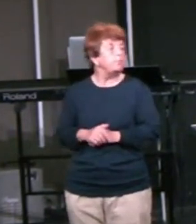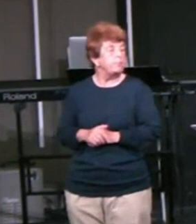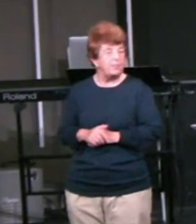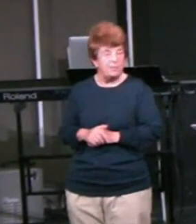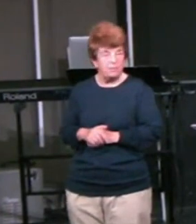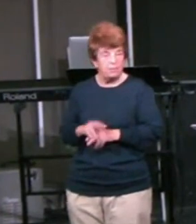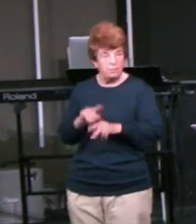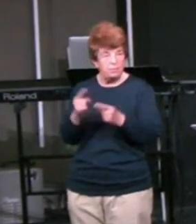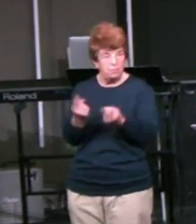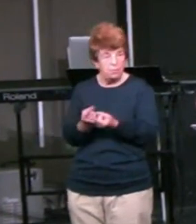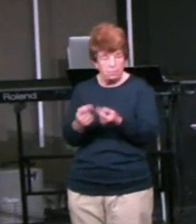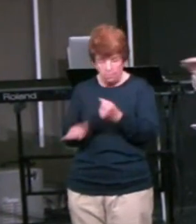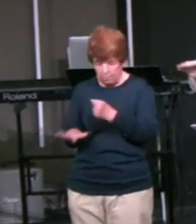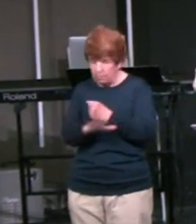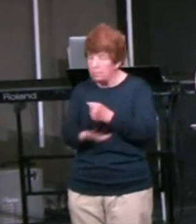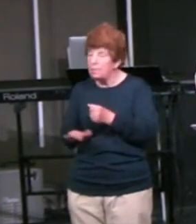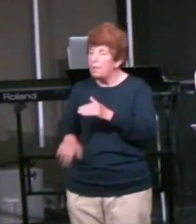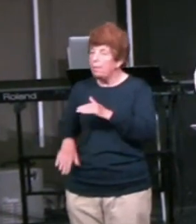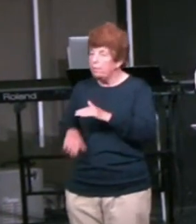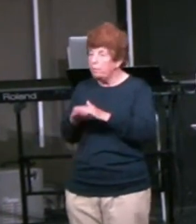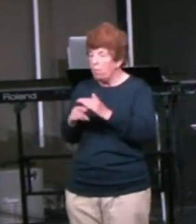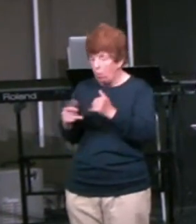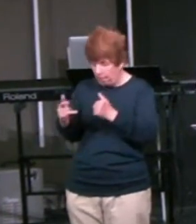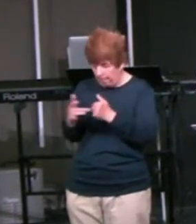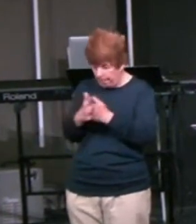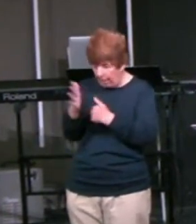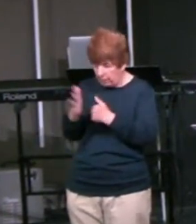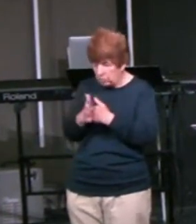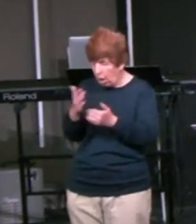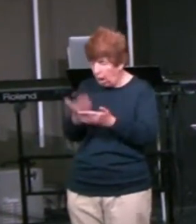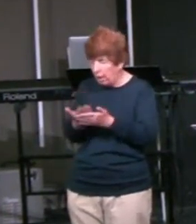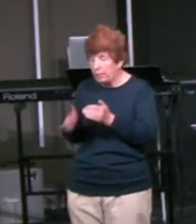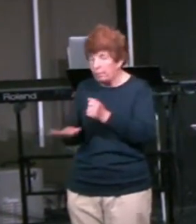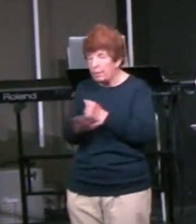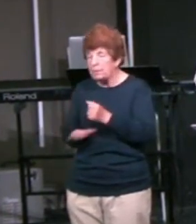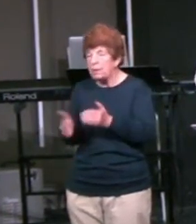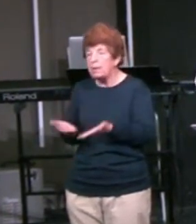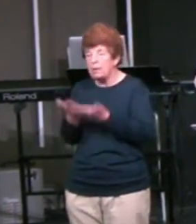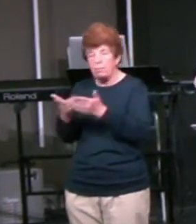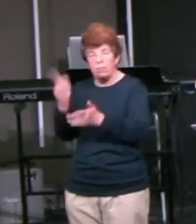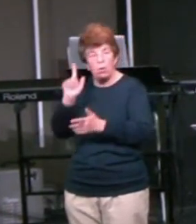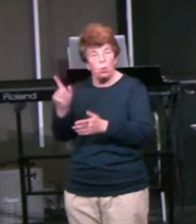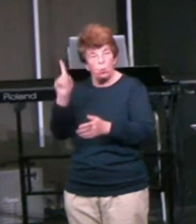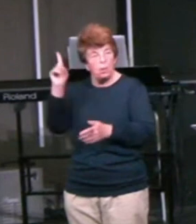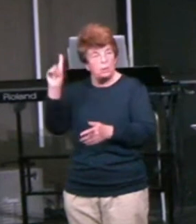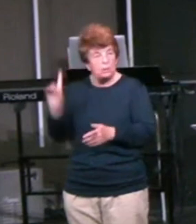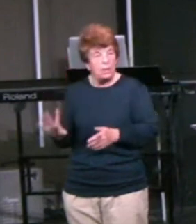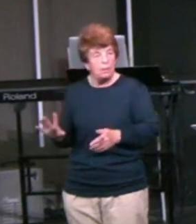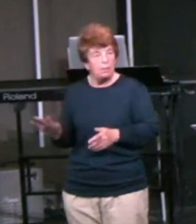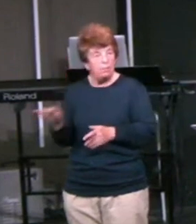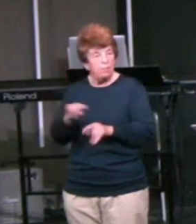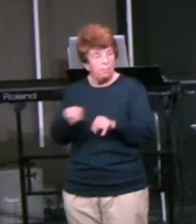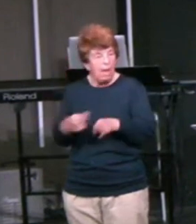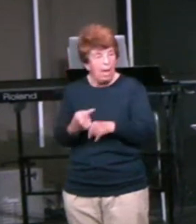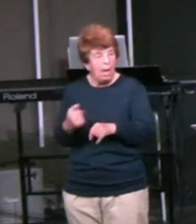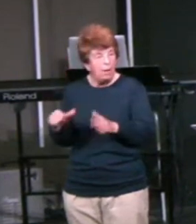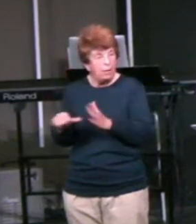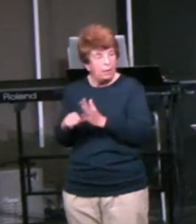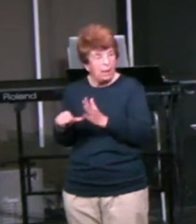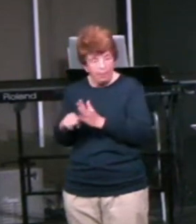And we have based our whole marriage on the basis of giving to the Lord a tenth of our